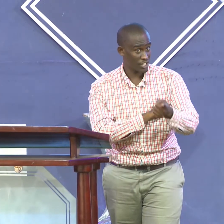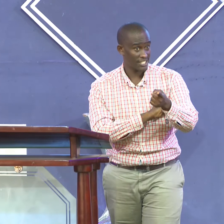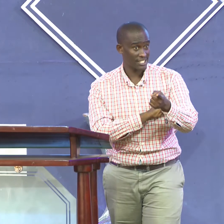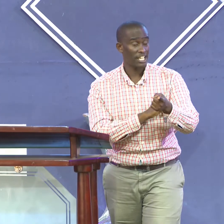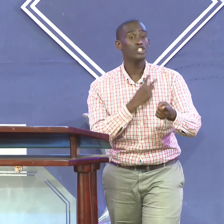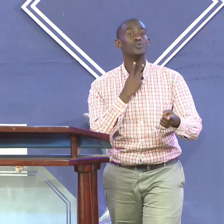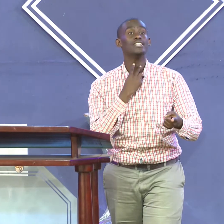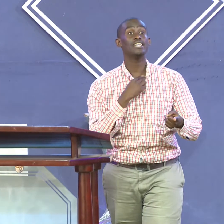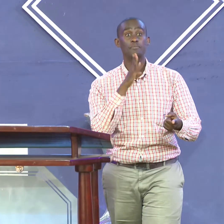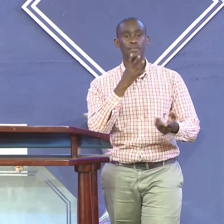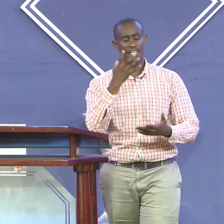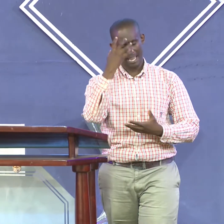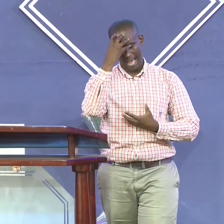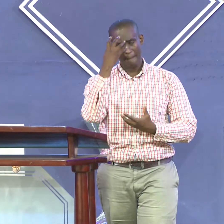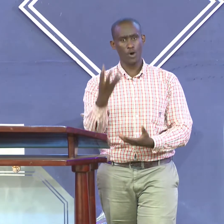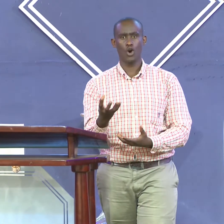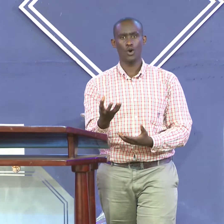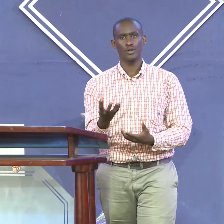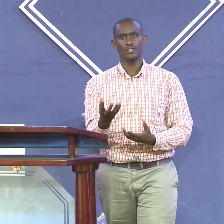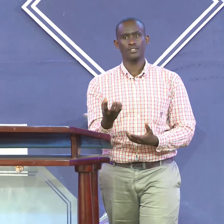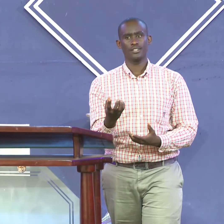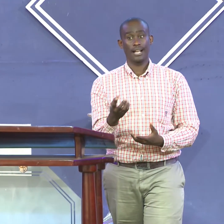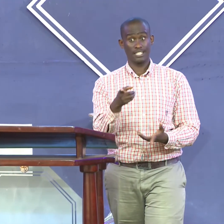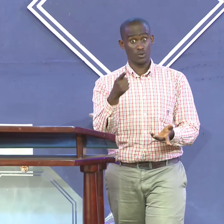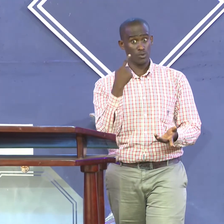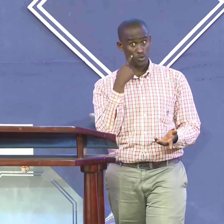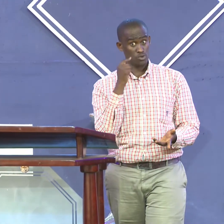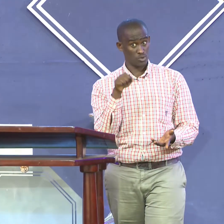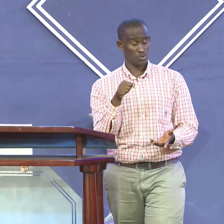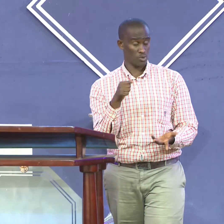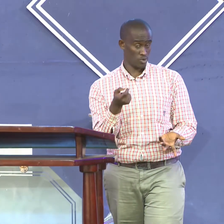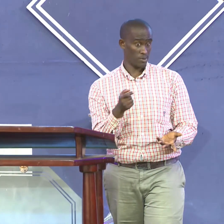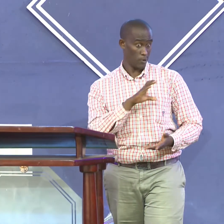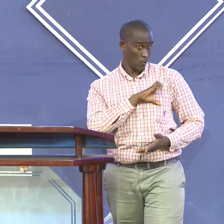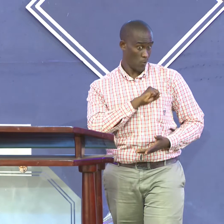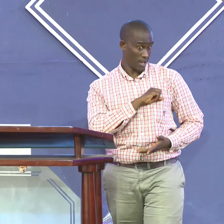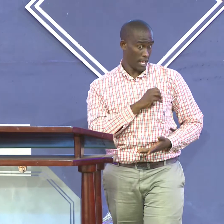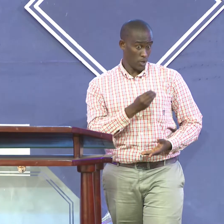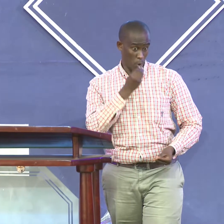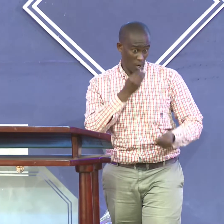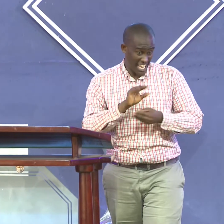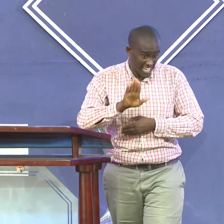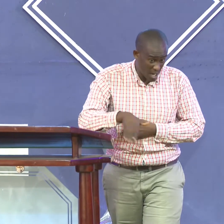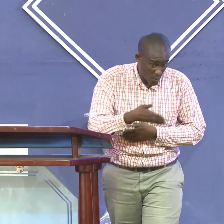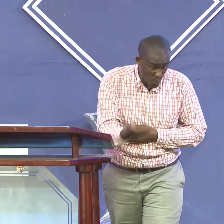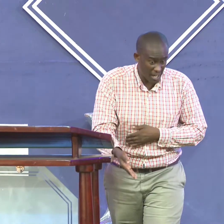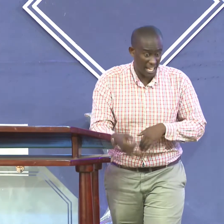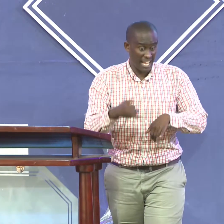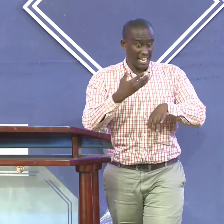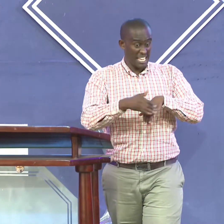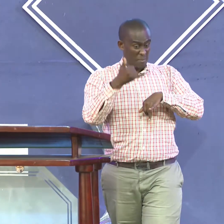patient with it. You just need to humble yourself. If you're able to eat posho and